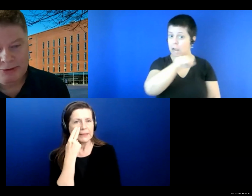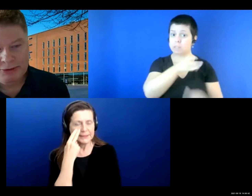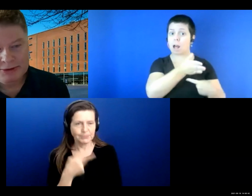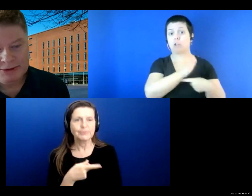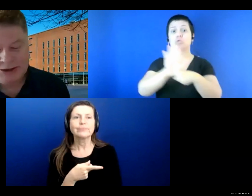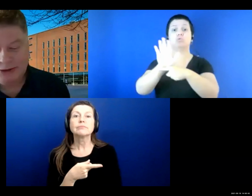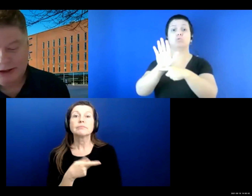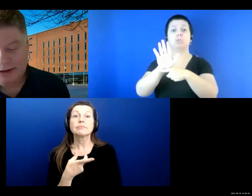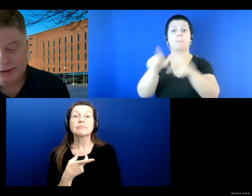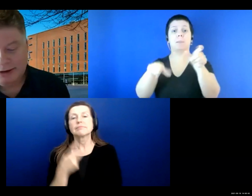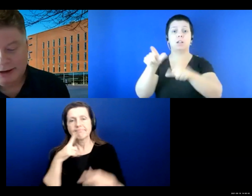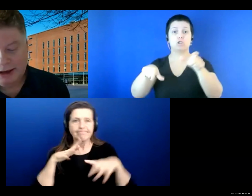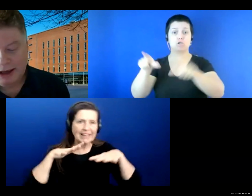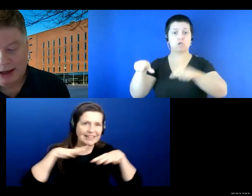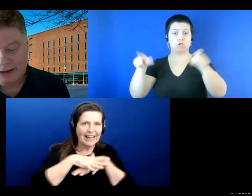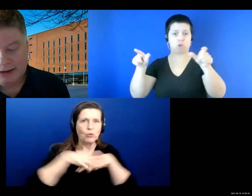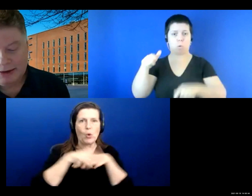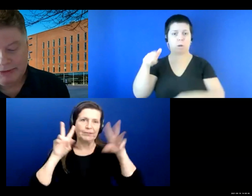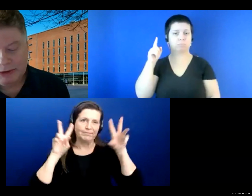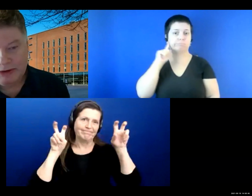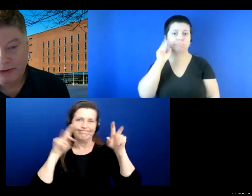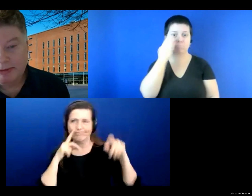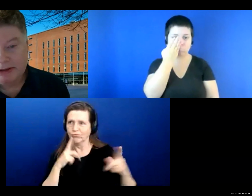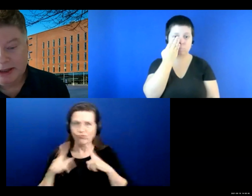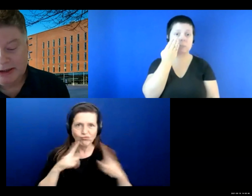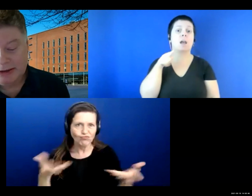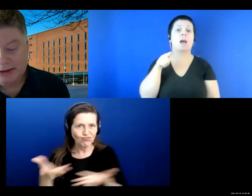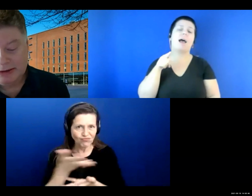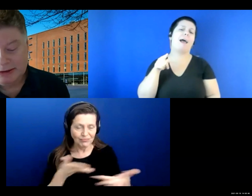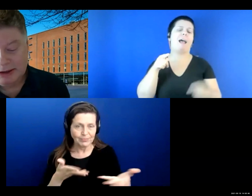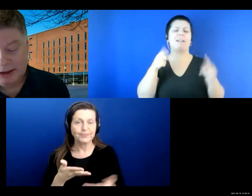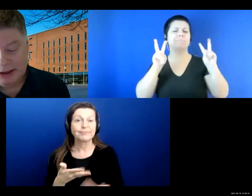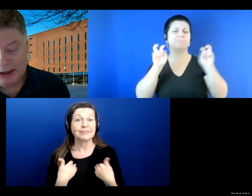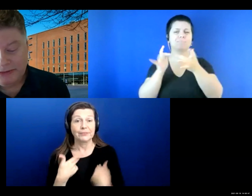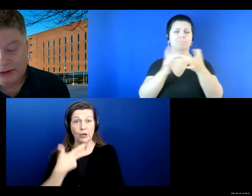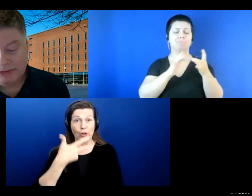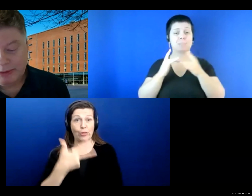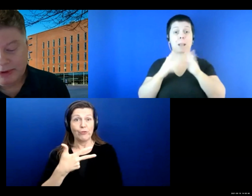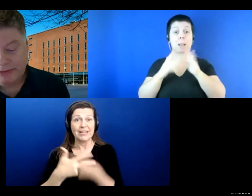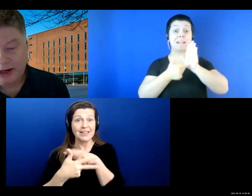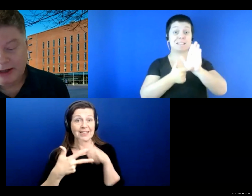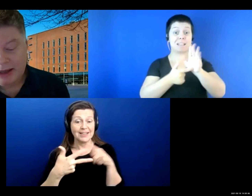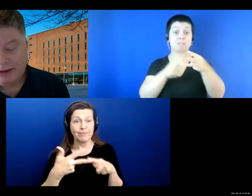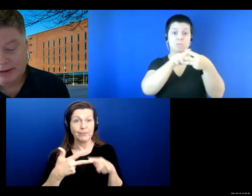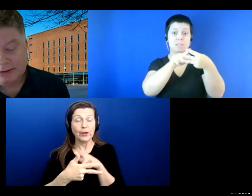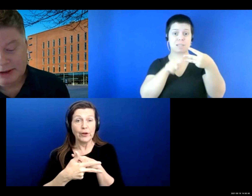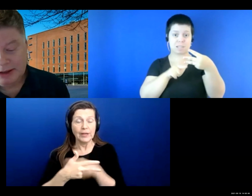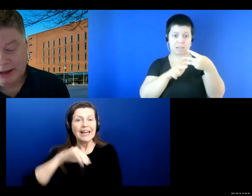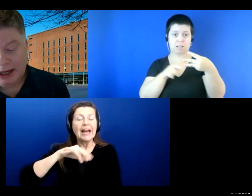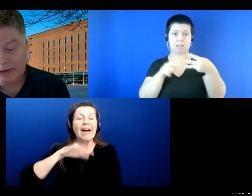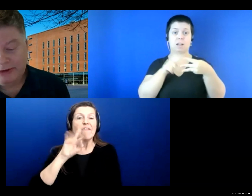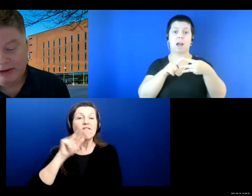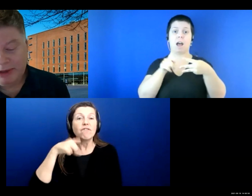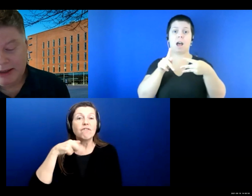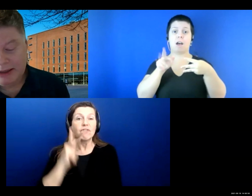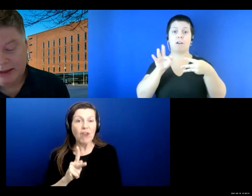therefore called Networking, and we have 3 presentations. First from Frank Catt,